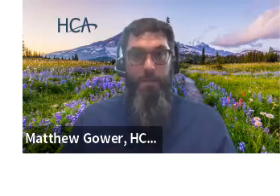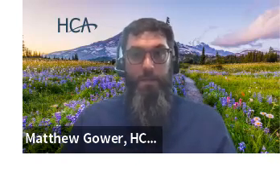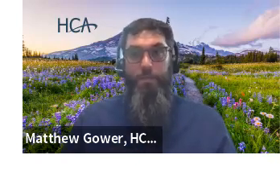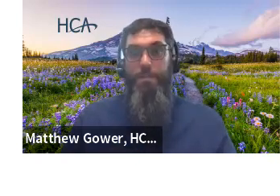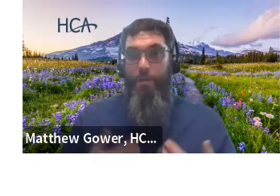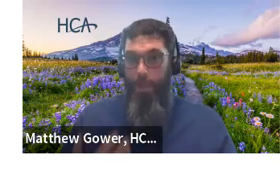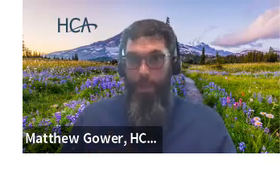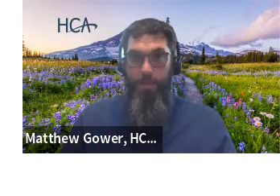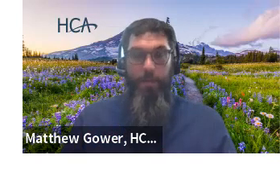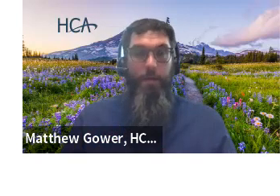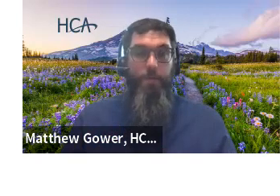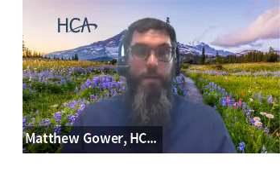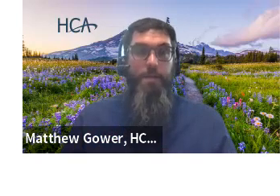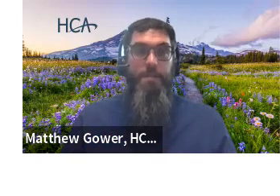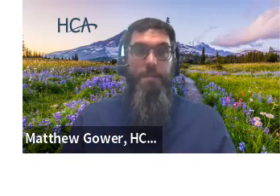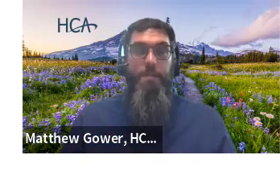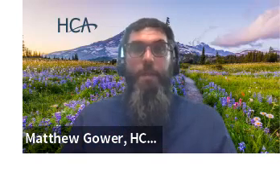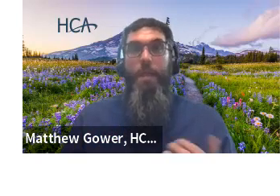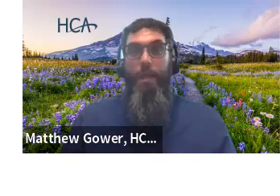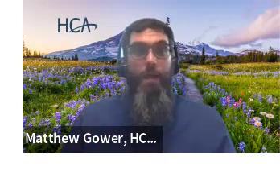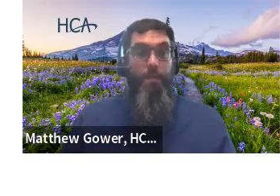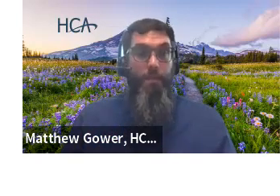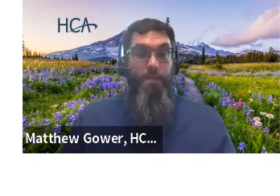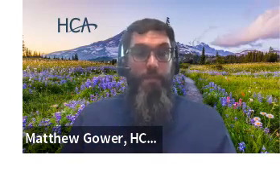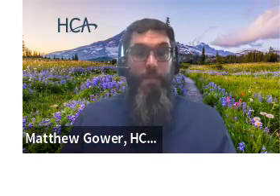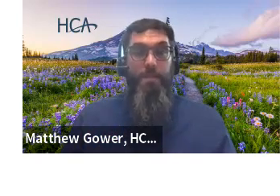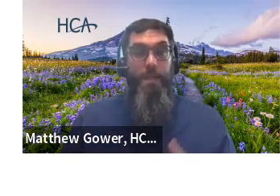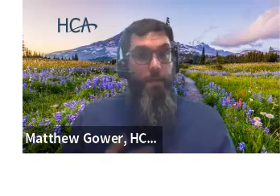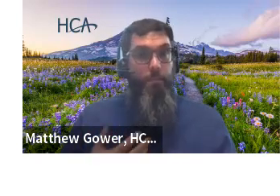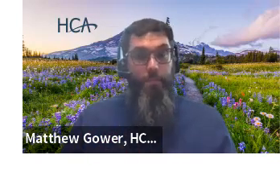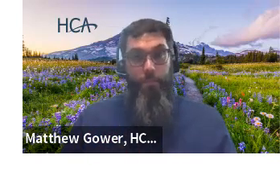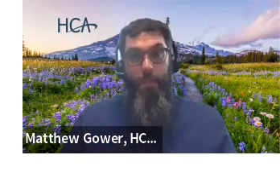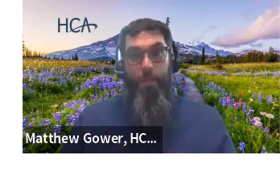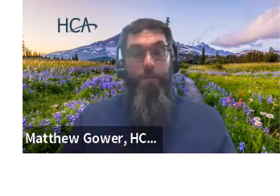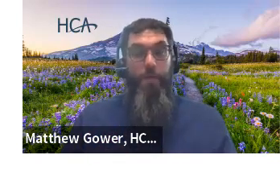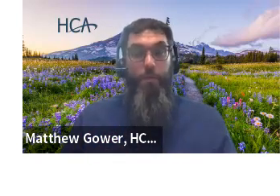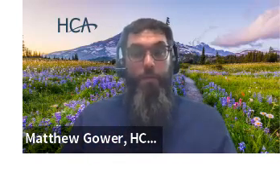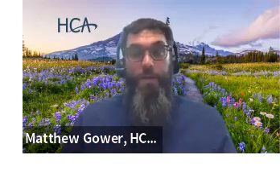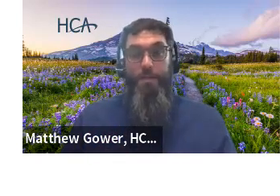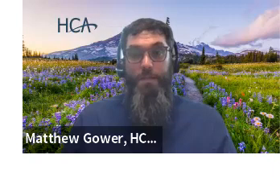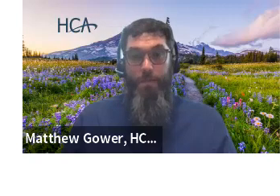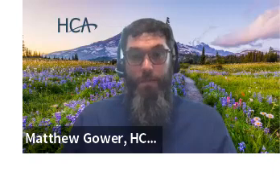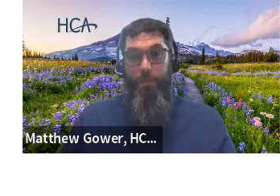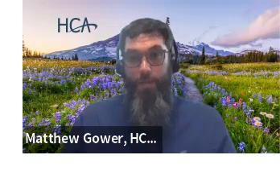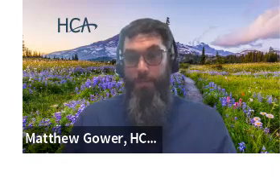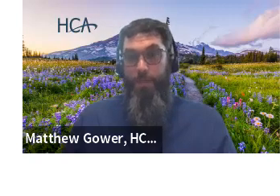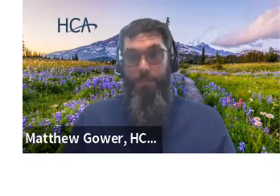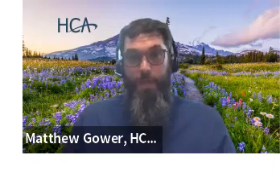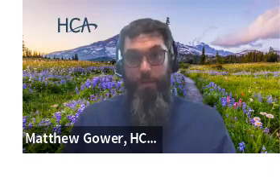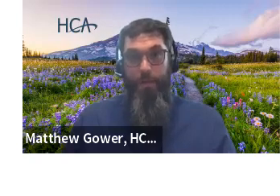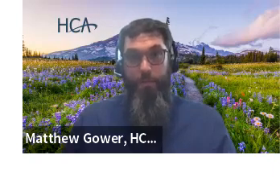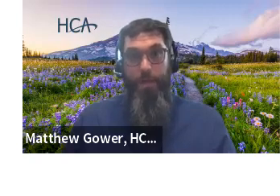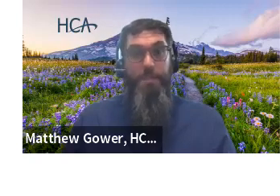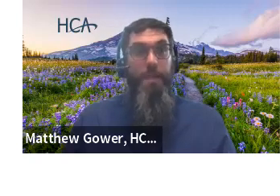in a crisis situation, handing it off to our crisis system at the earliest convenience. And if our mobile crisis teams go out and we have somebody